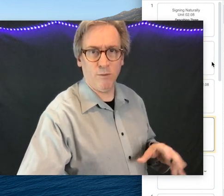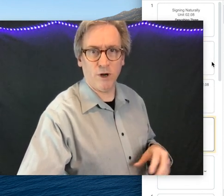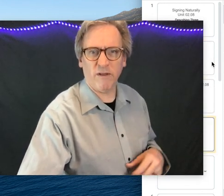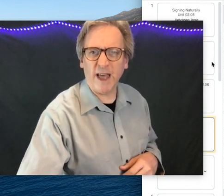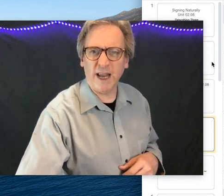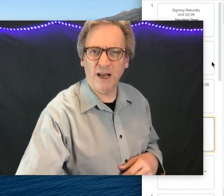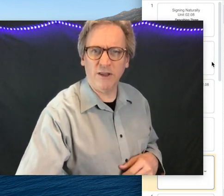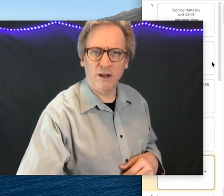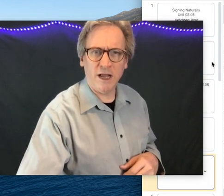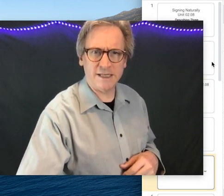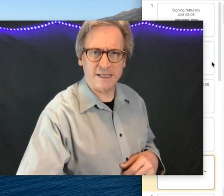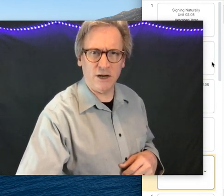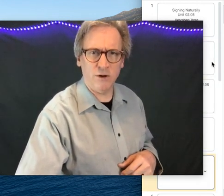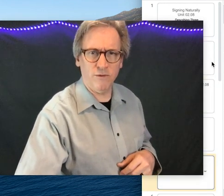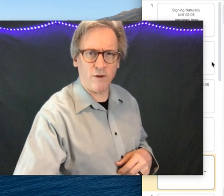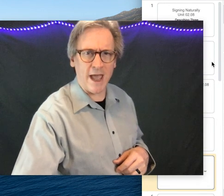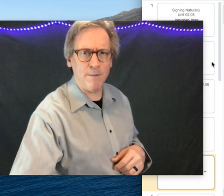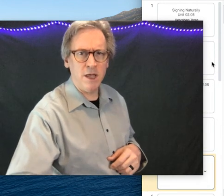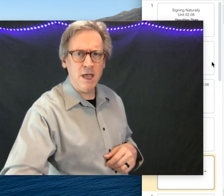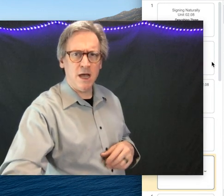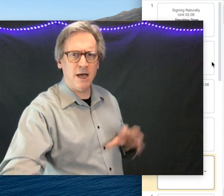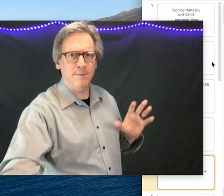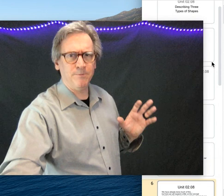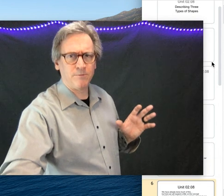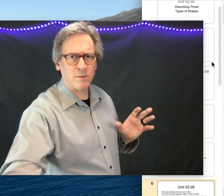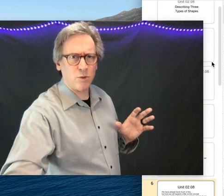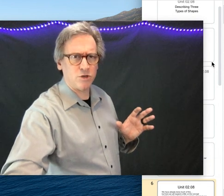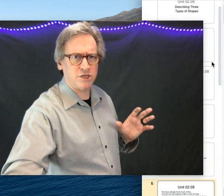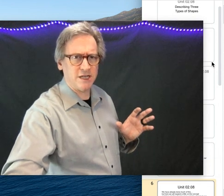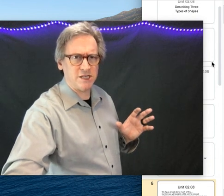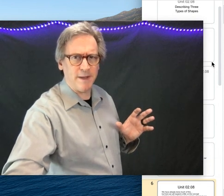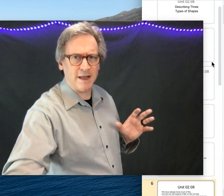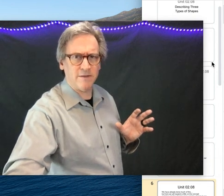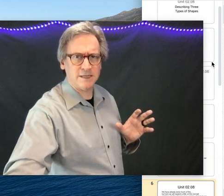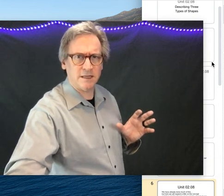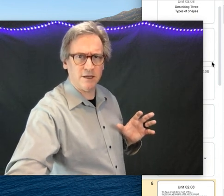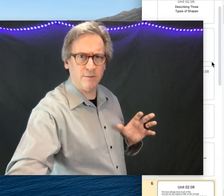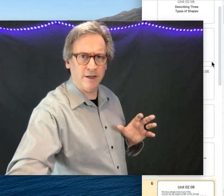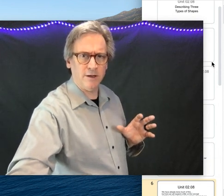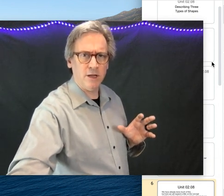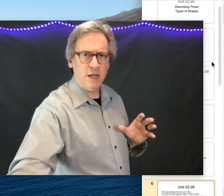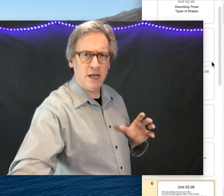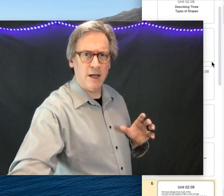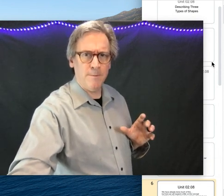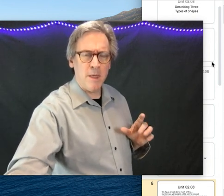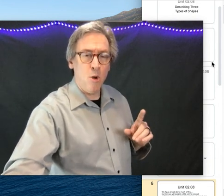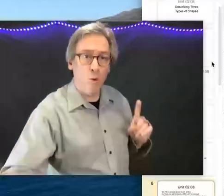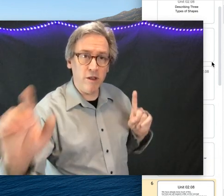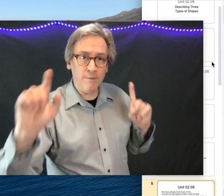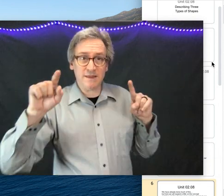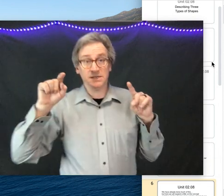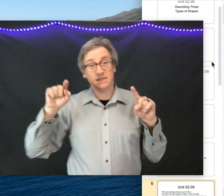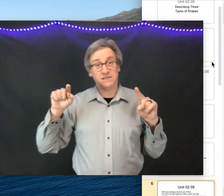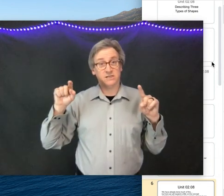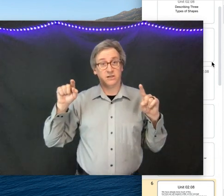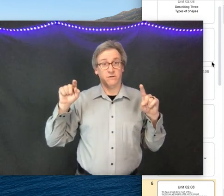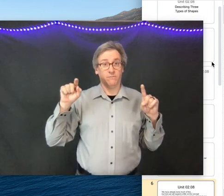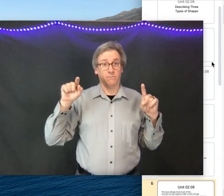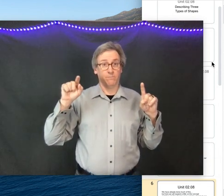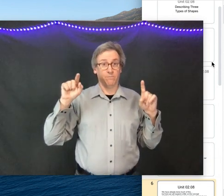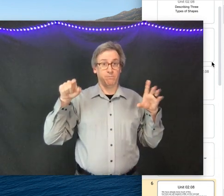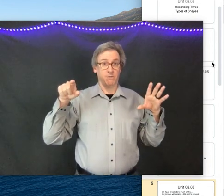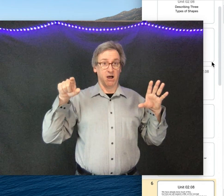Same. We'll put all that in. And they say no new vocab. We're just going to expand on this a little bit. One of the big things that this is